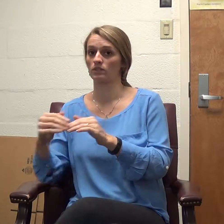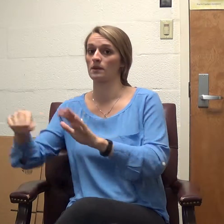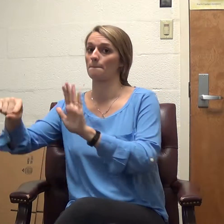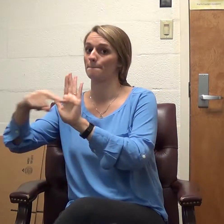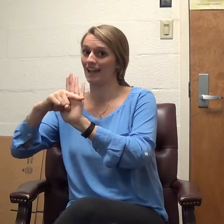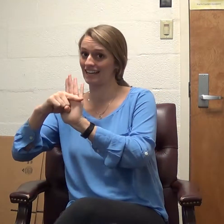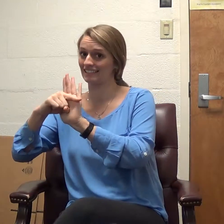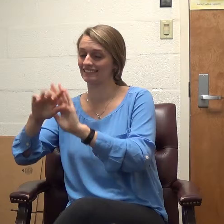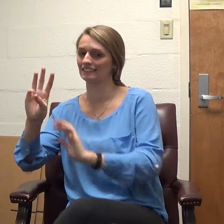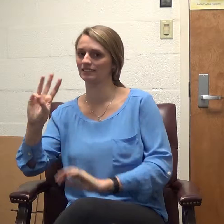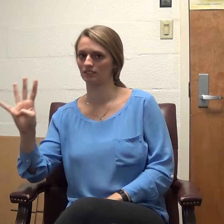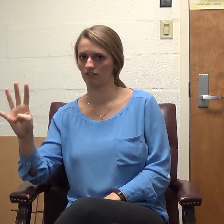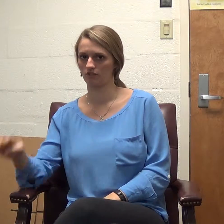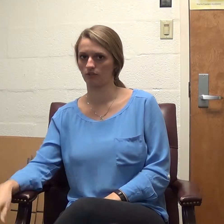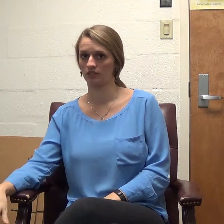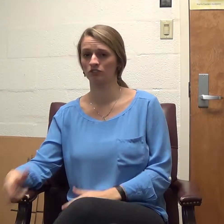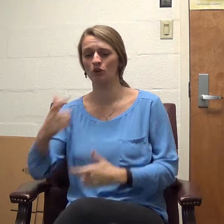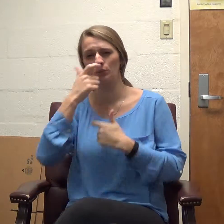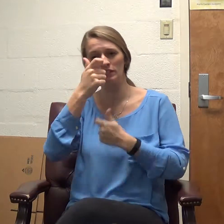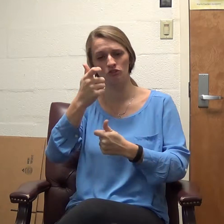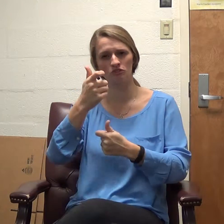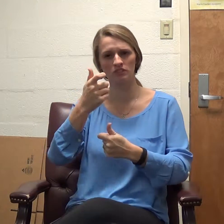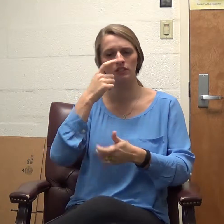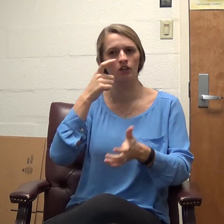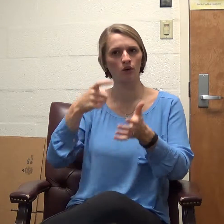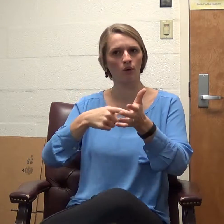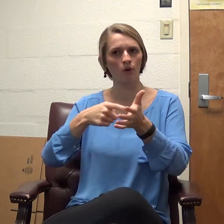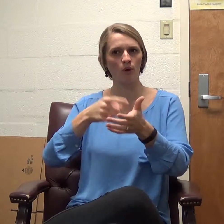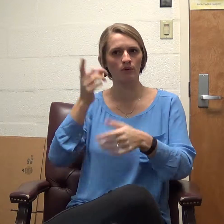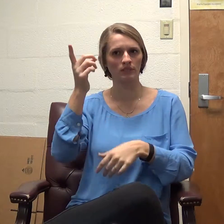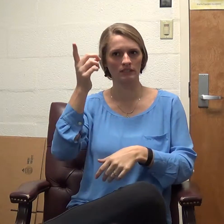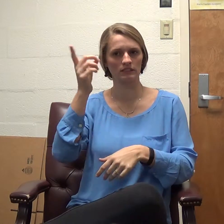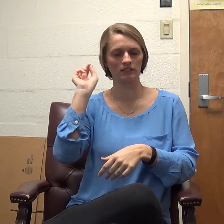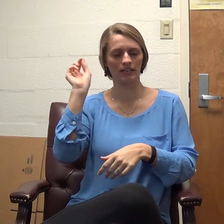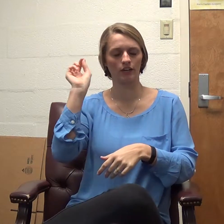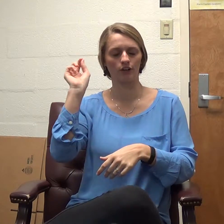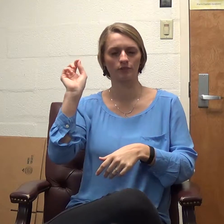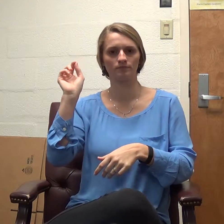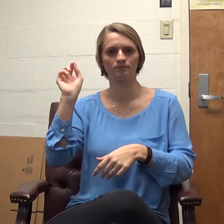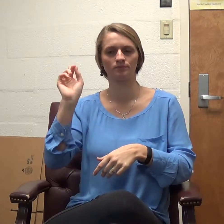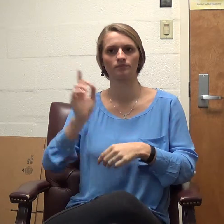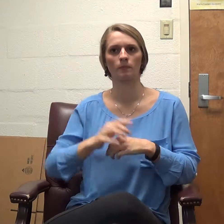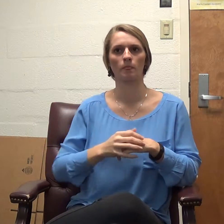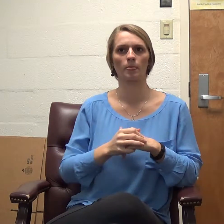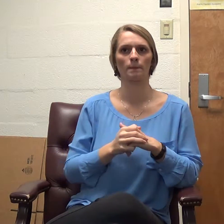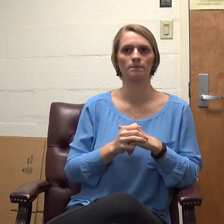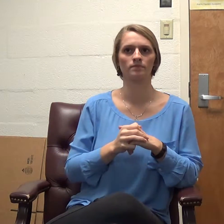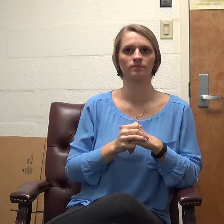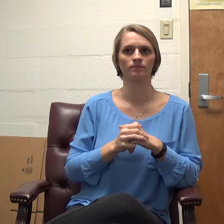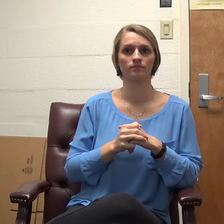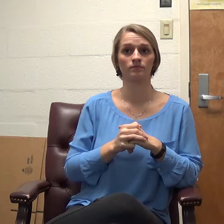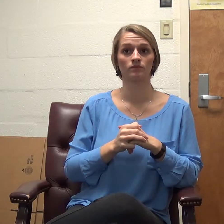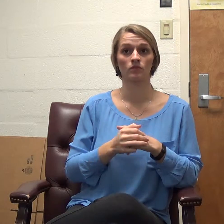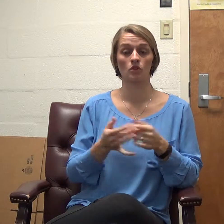So something very interesting here to observe. When I took a negative number, we call this the base, when the base is negative, in this case